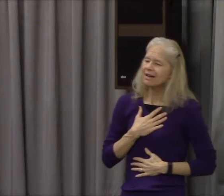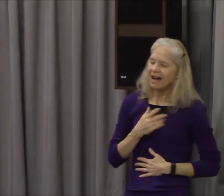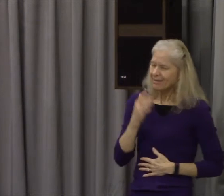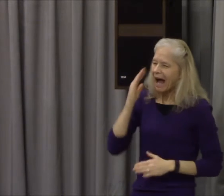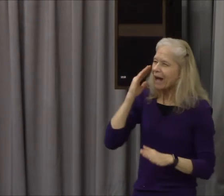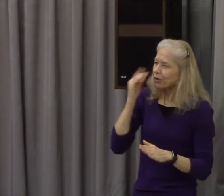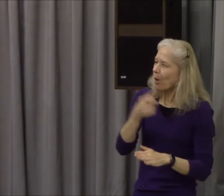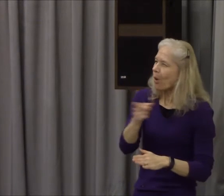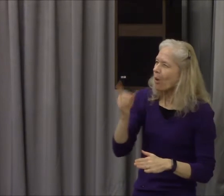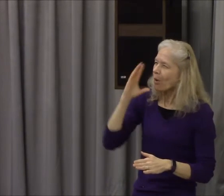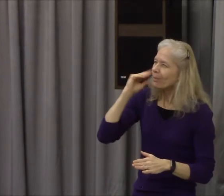I know God's taught me